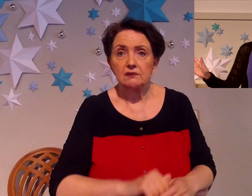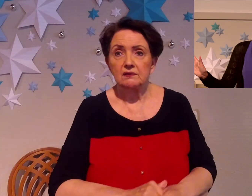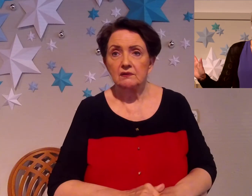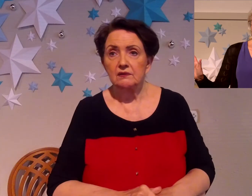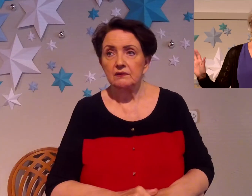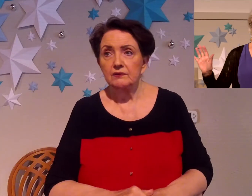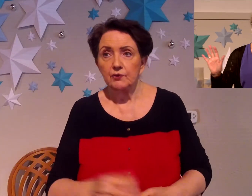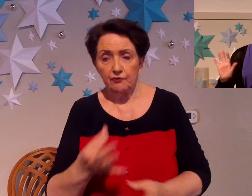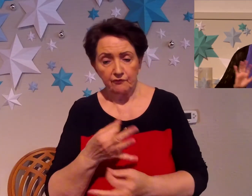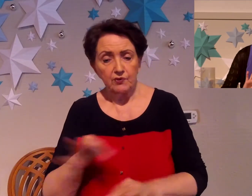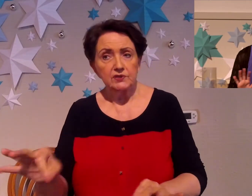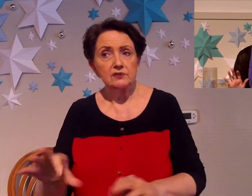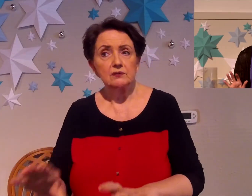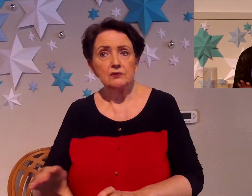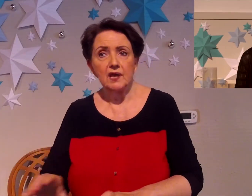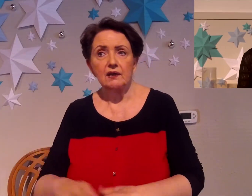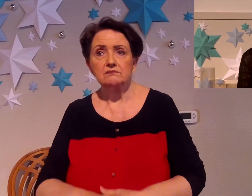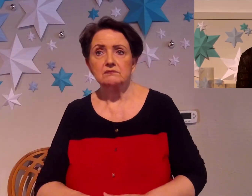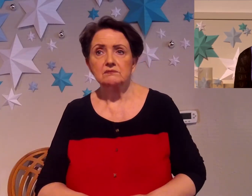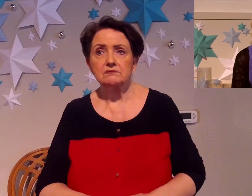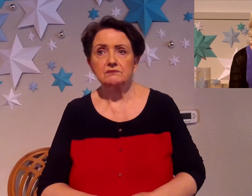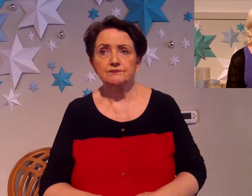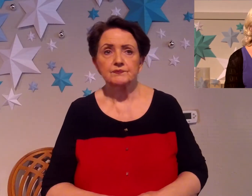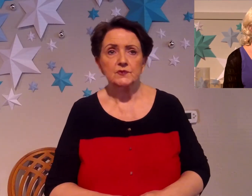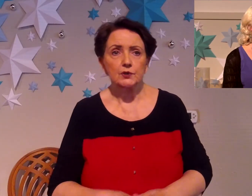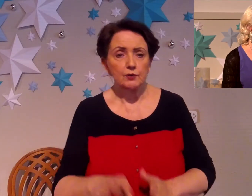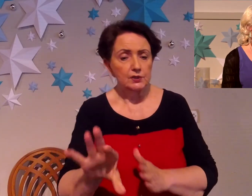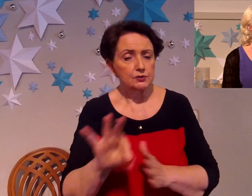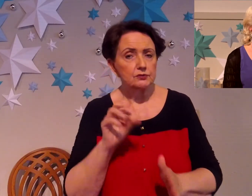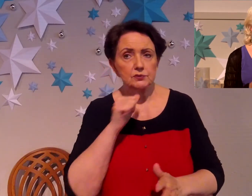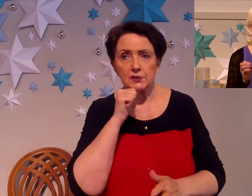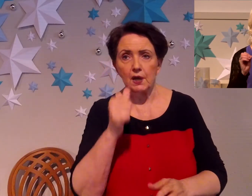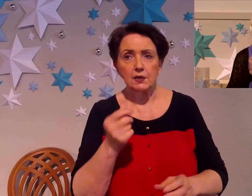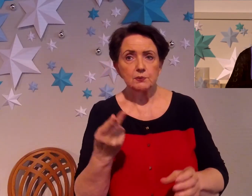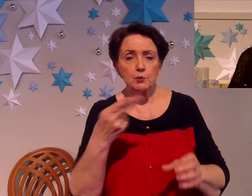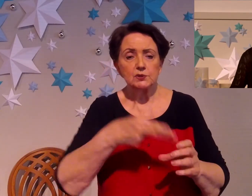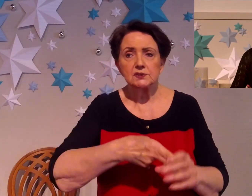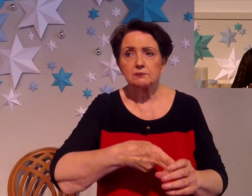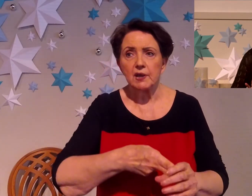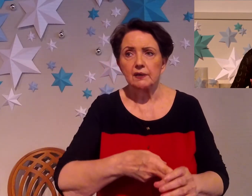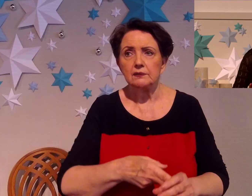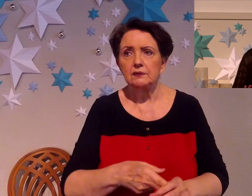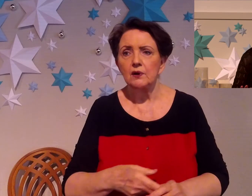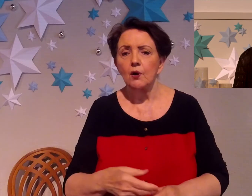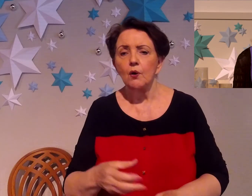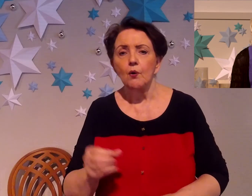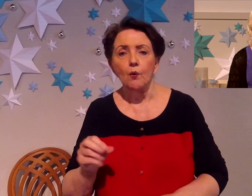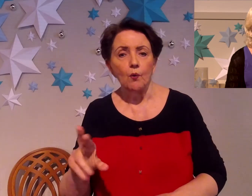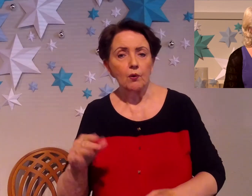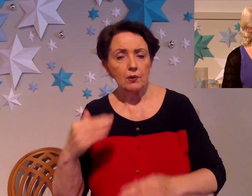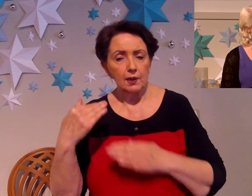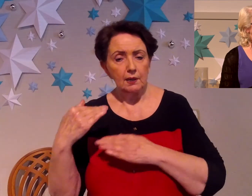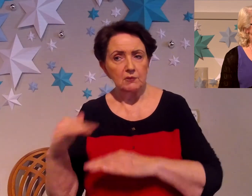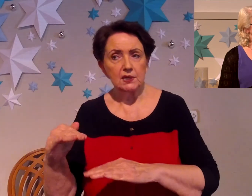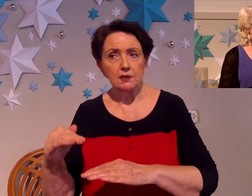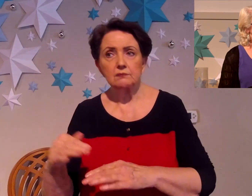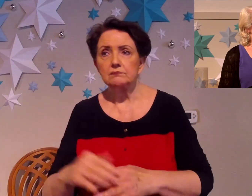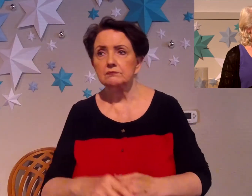free to do. We can choose not to participate, or we can choose to do it very, very